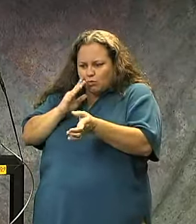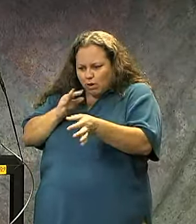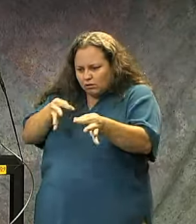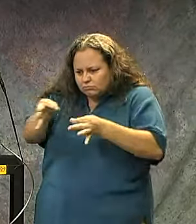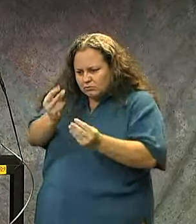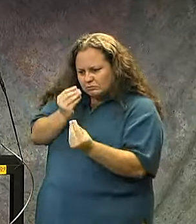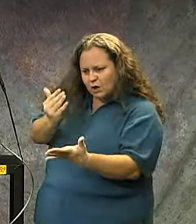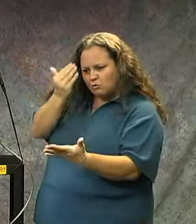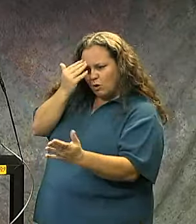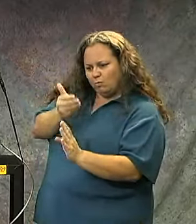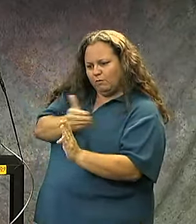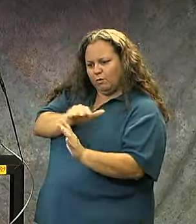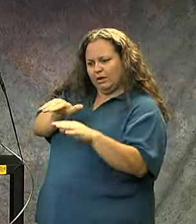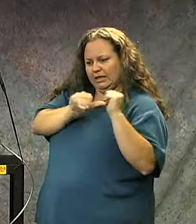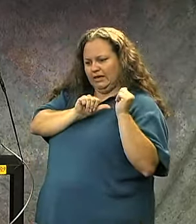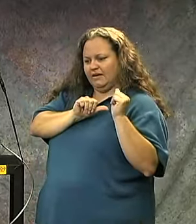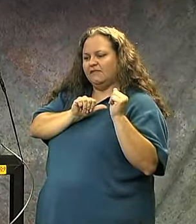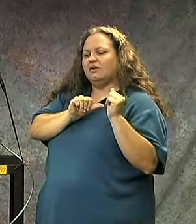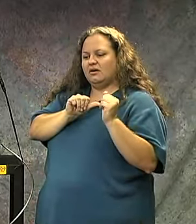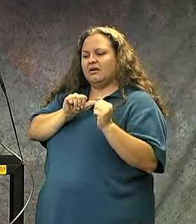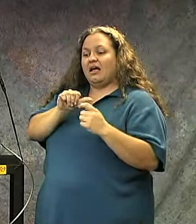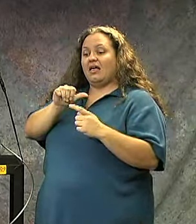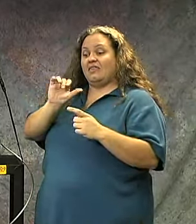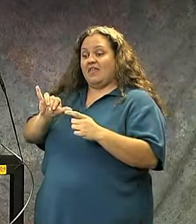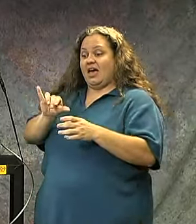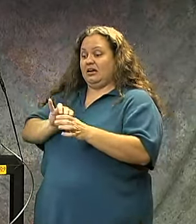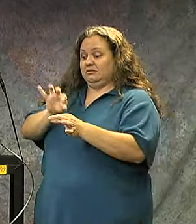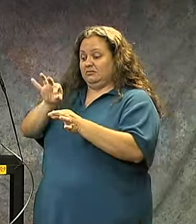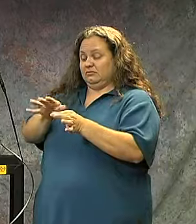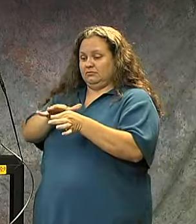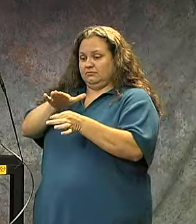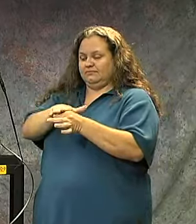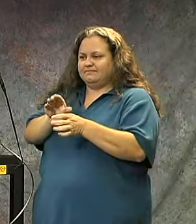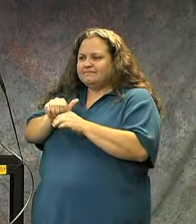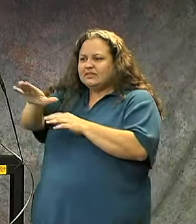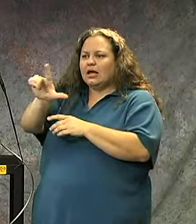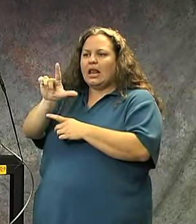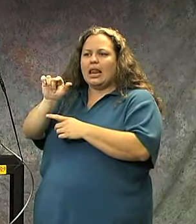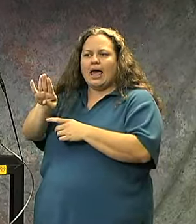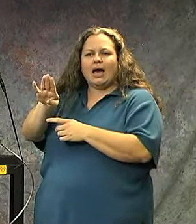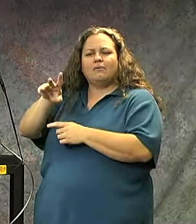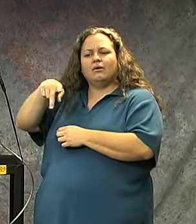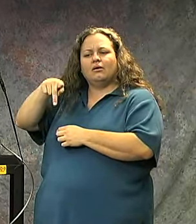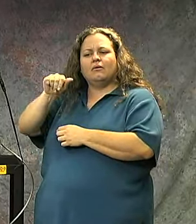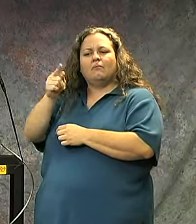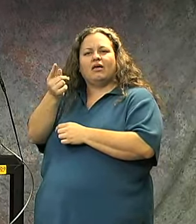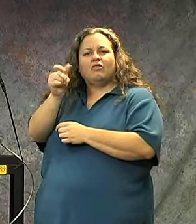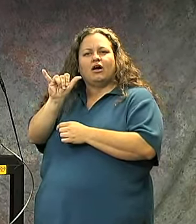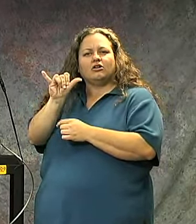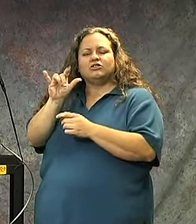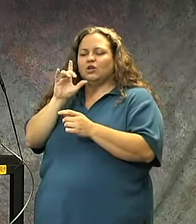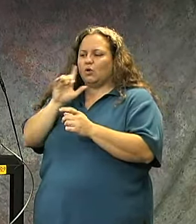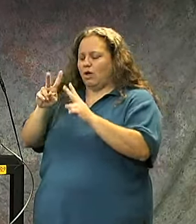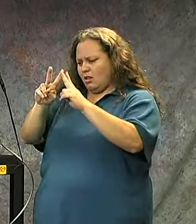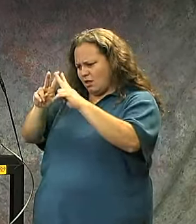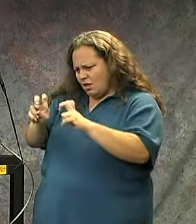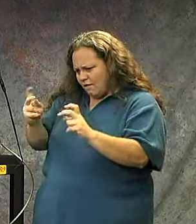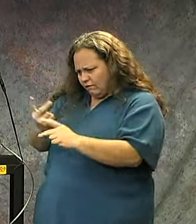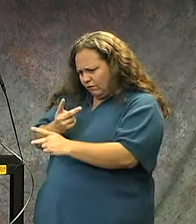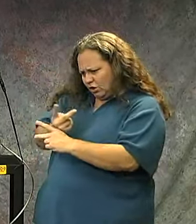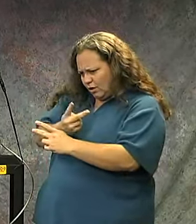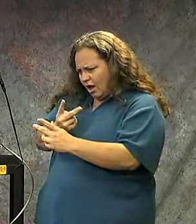that before you leave, and those pieces of tissue will be sent to a pathologist at the hospital who will give a reading